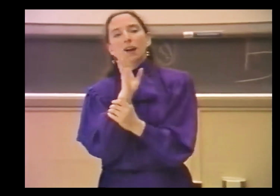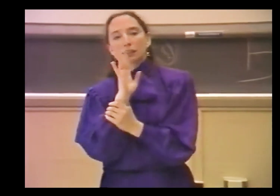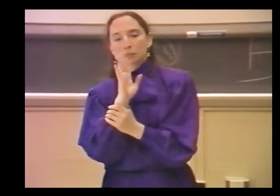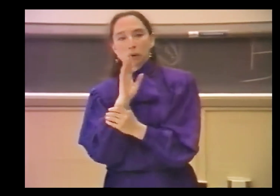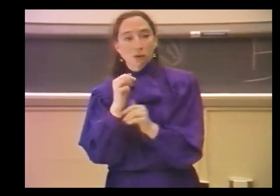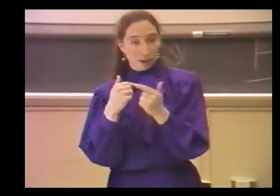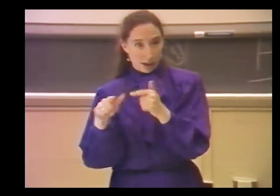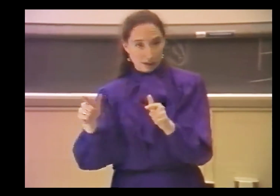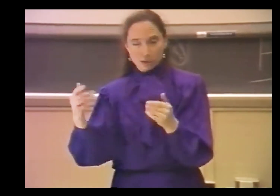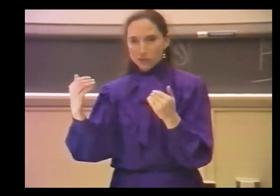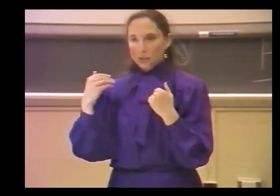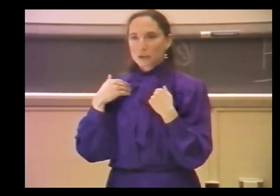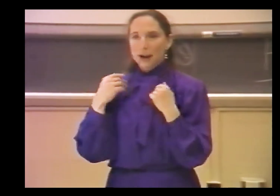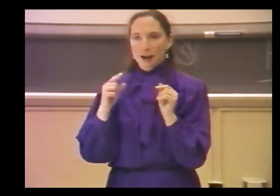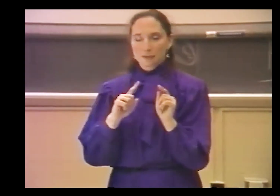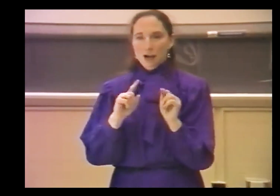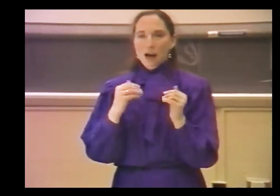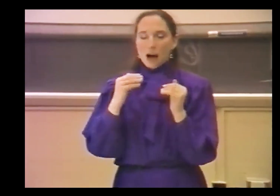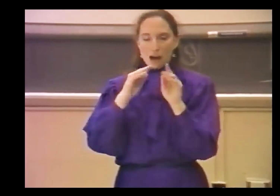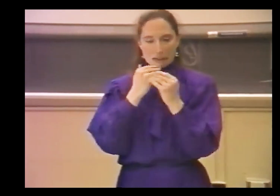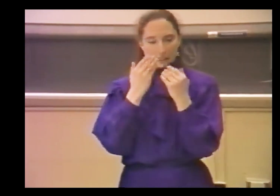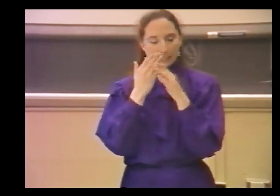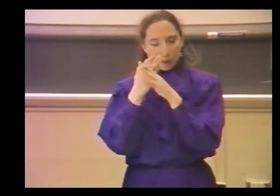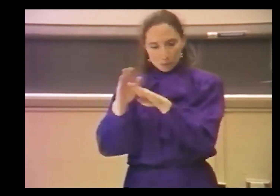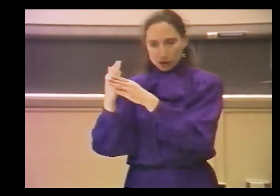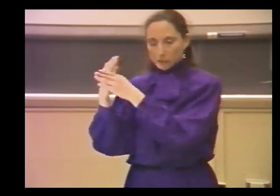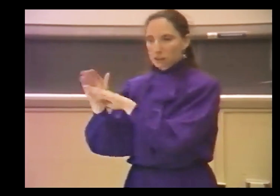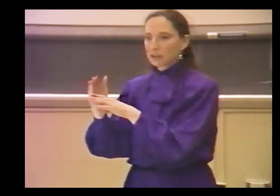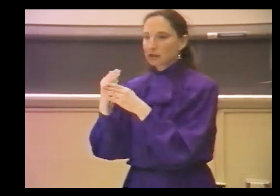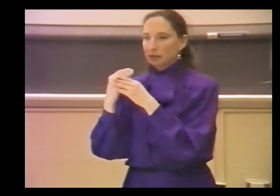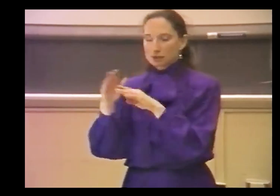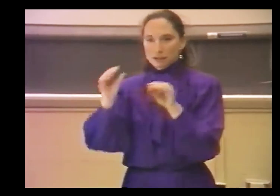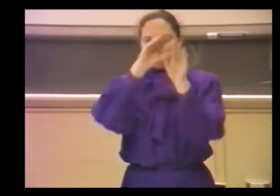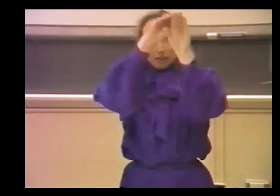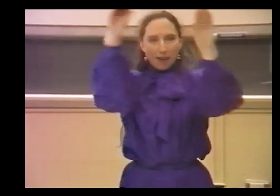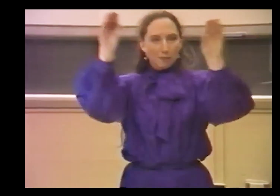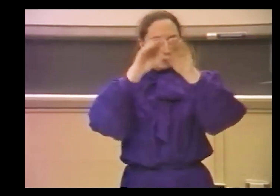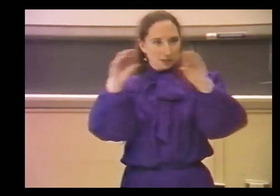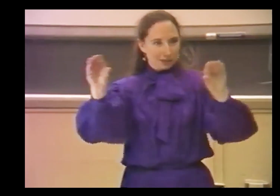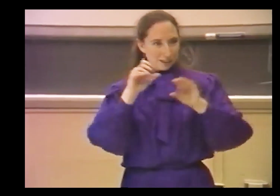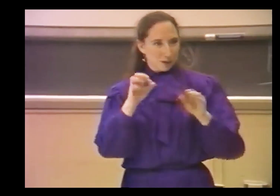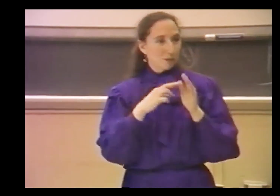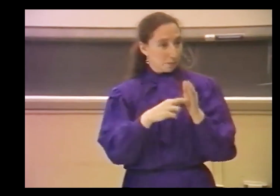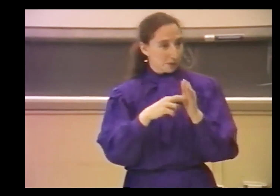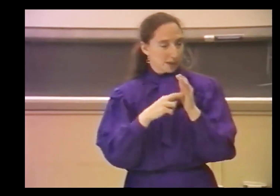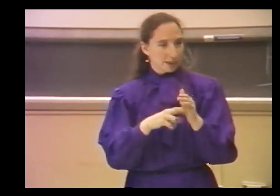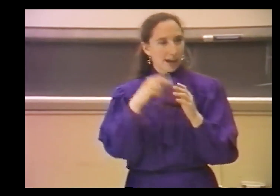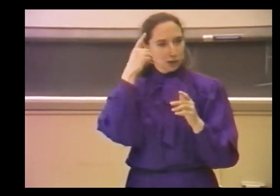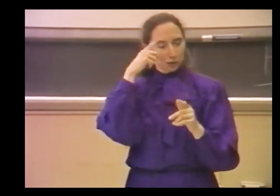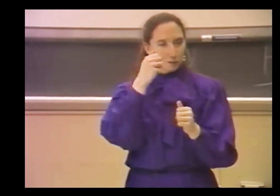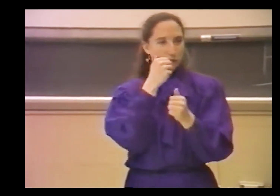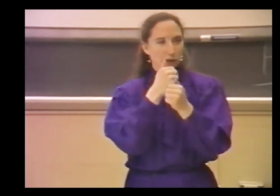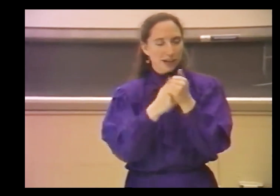and spoken language to have a separate level of representation for